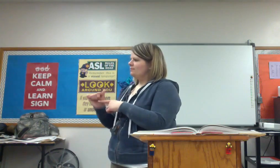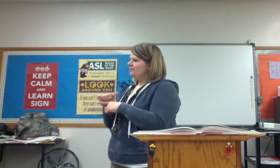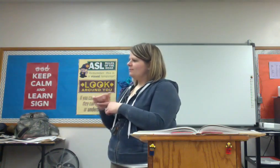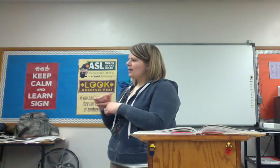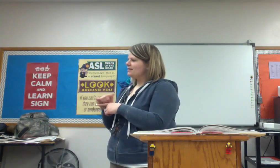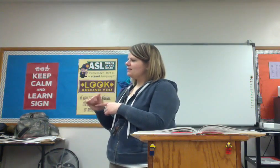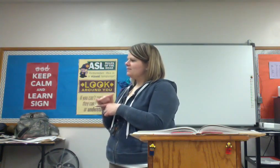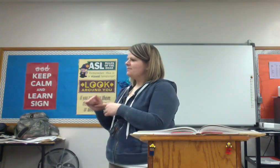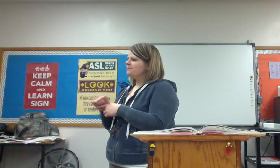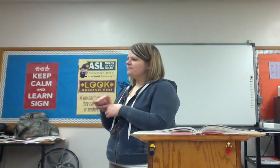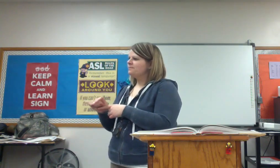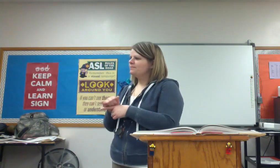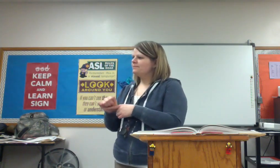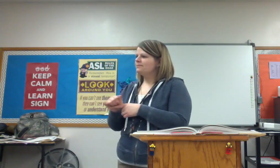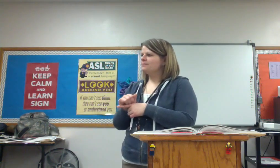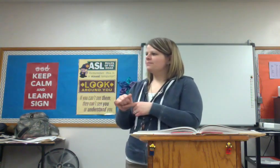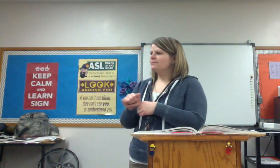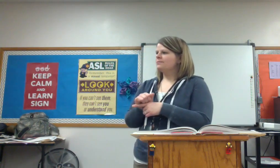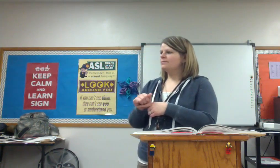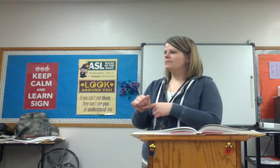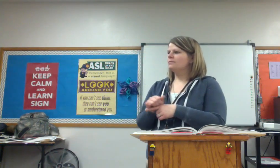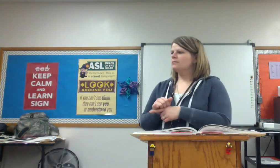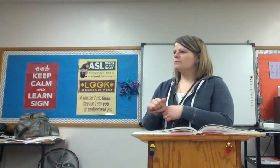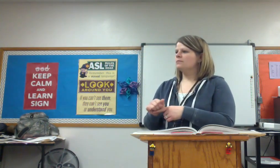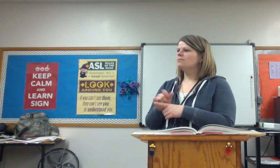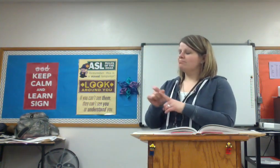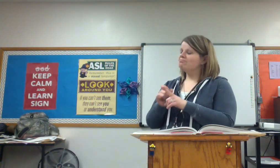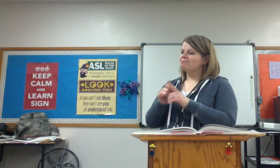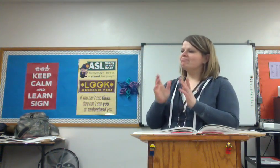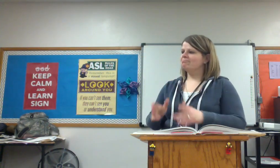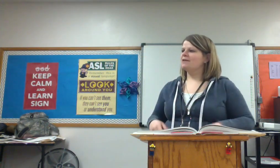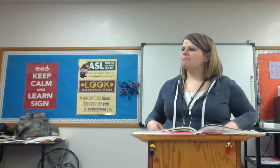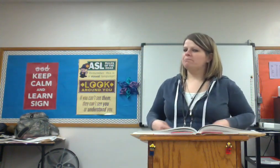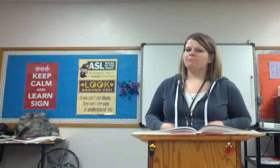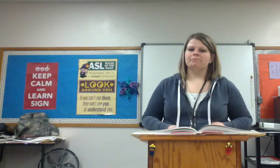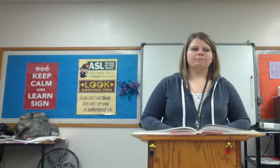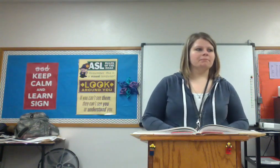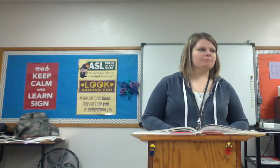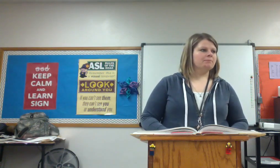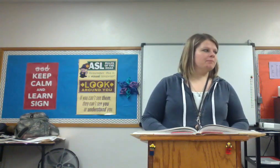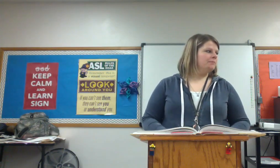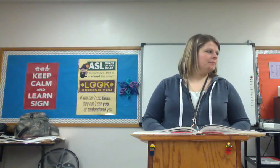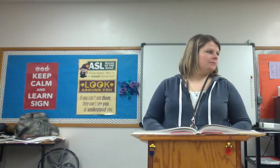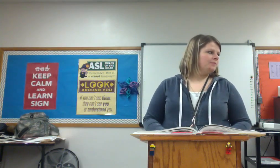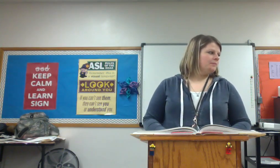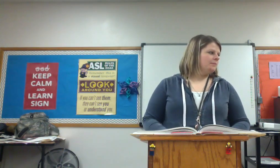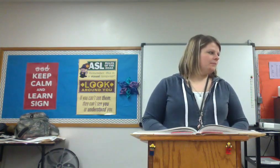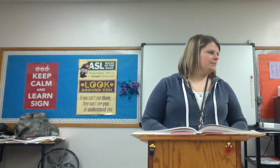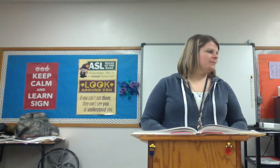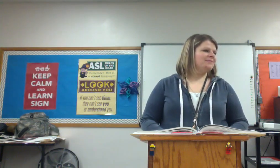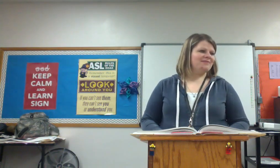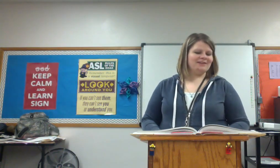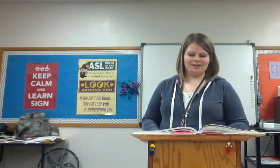For bully? Practice? When did Did you you call pick her? one? Visit. What's visitor? Okay. Is it? Very